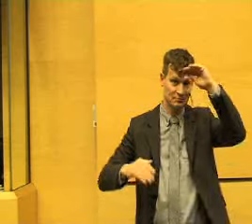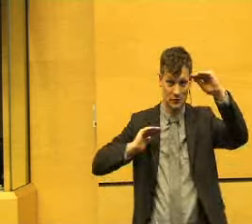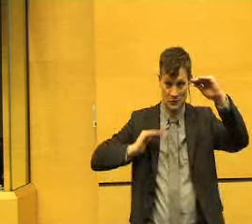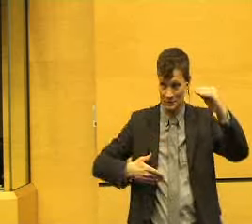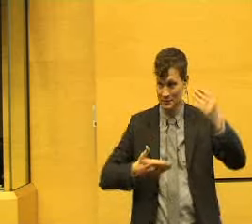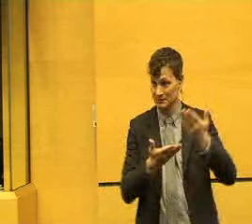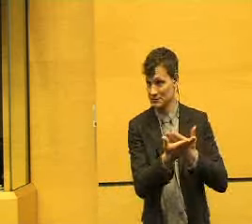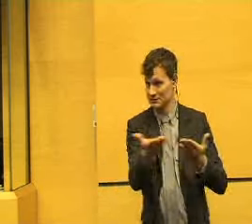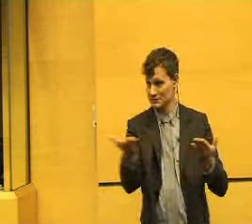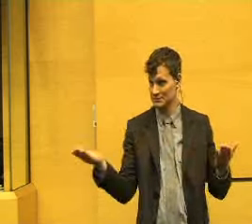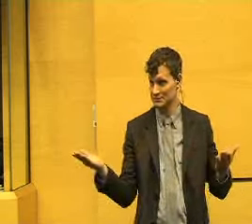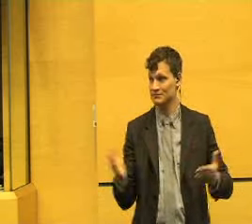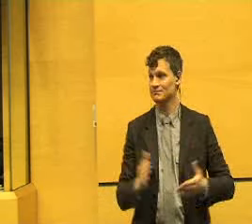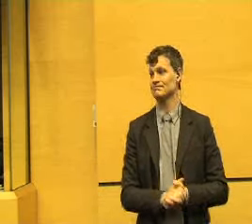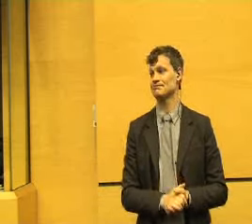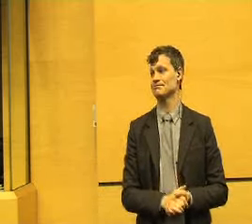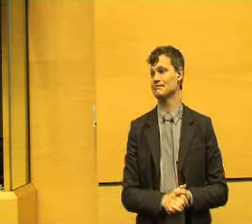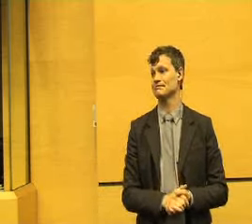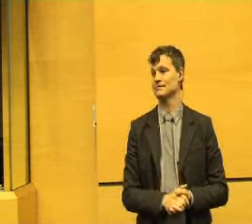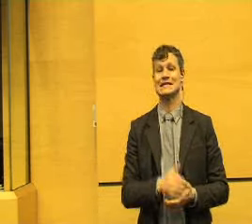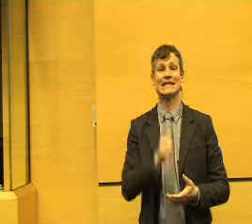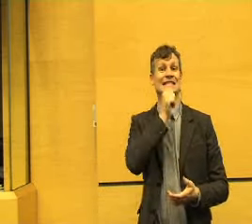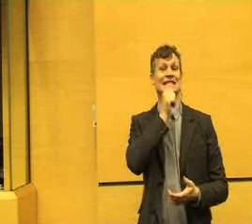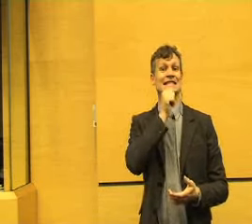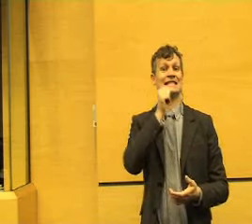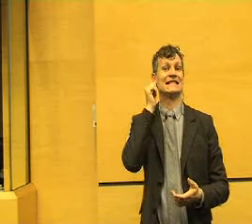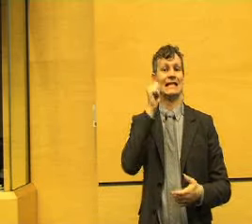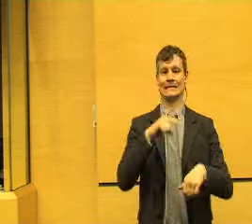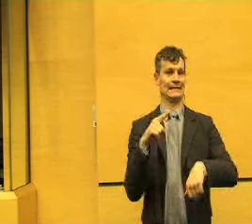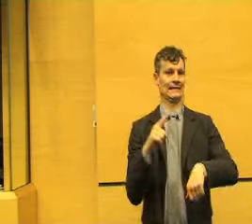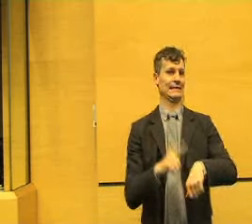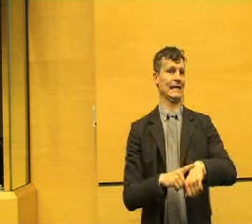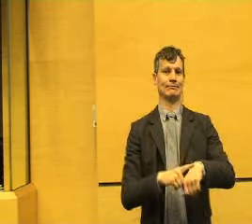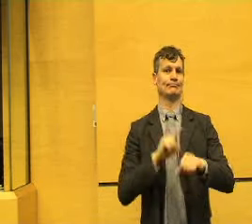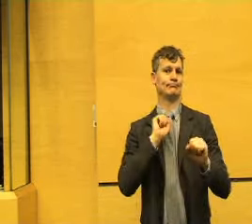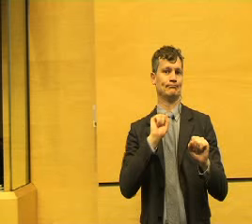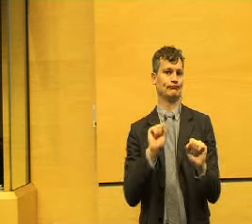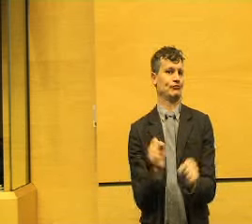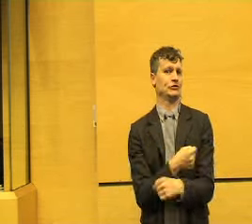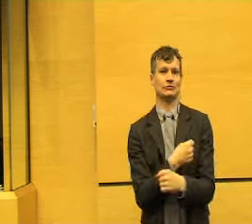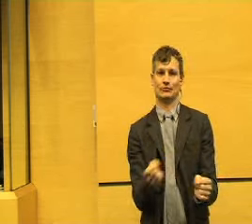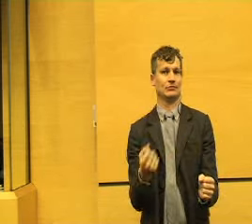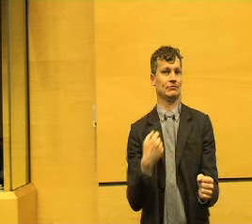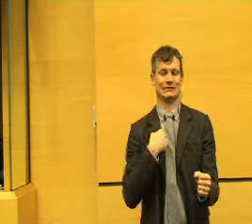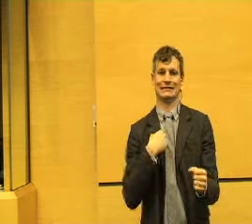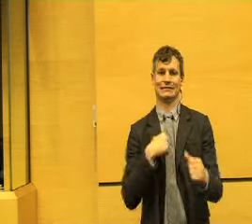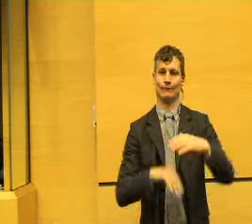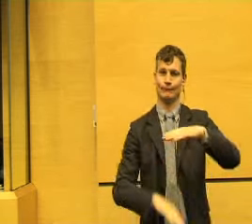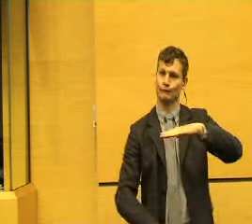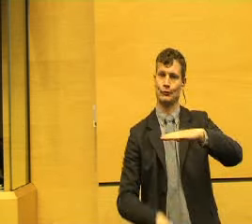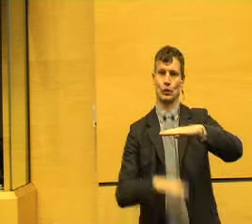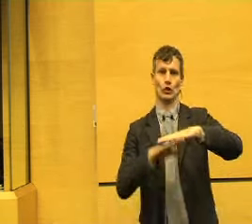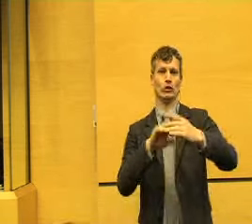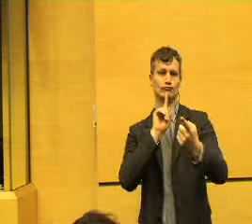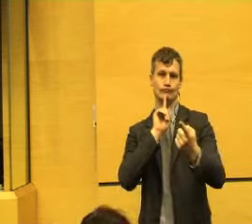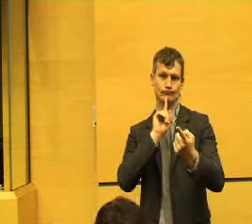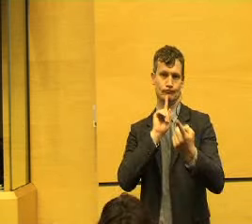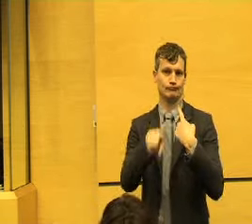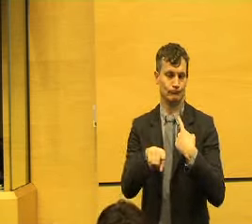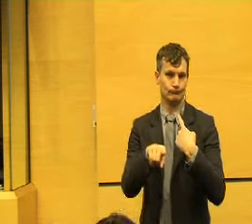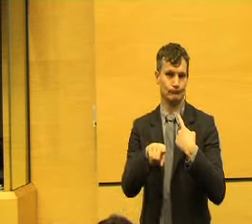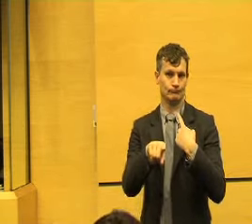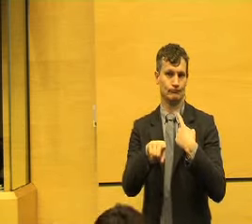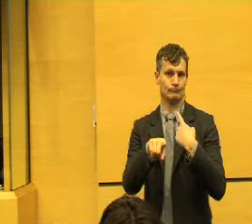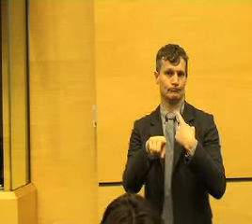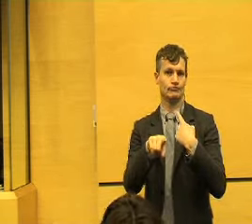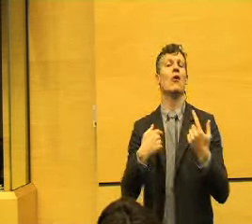the limited time yesterday, I could not complete my answer concerning the remaining question, so that I